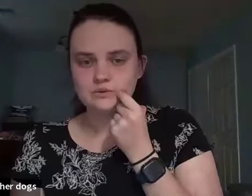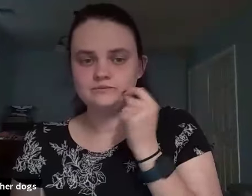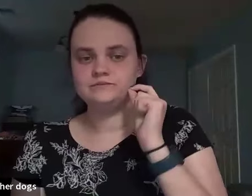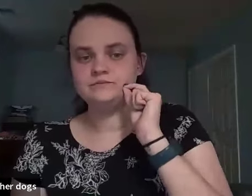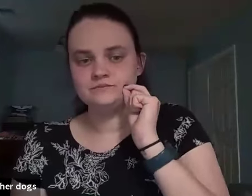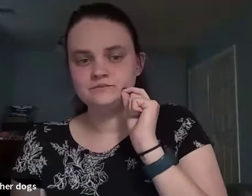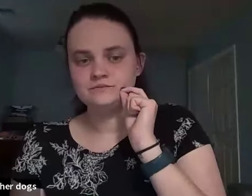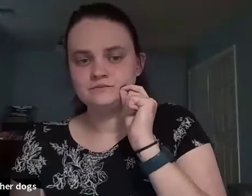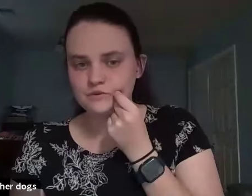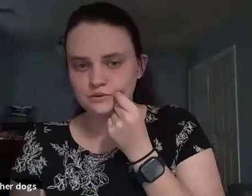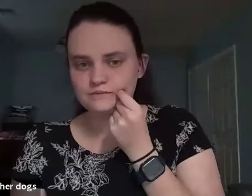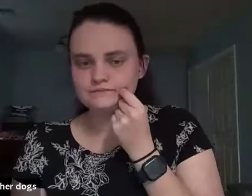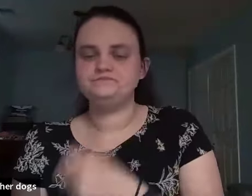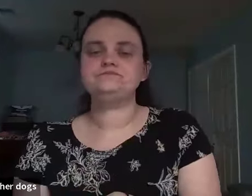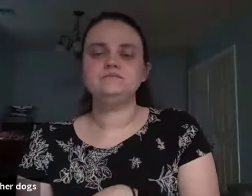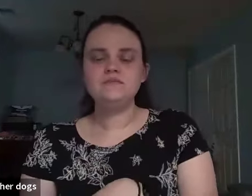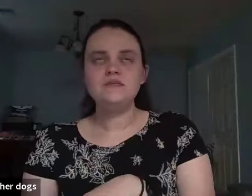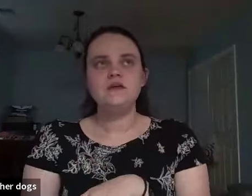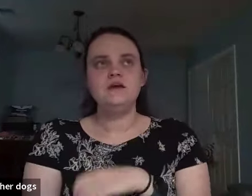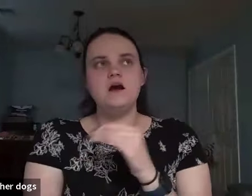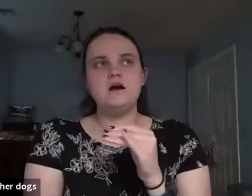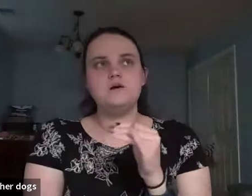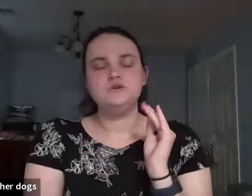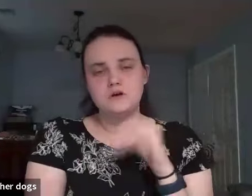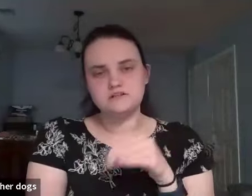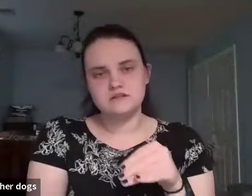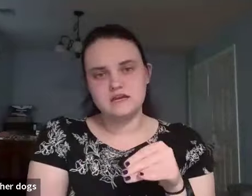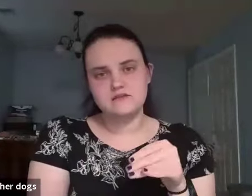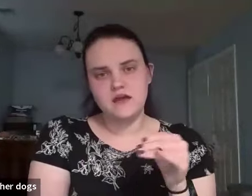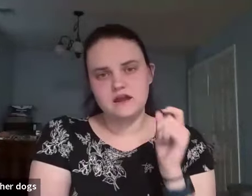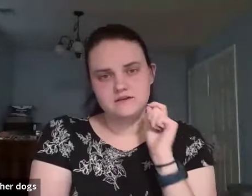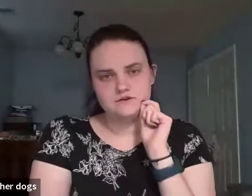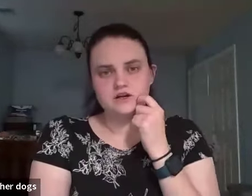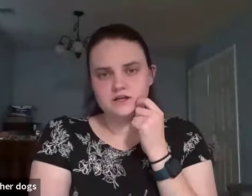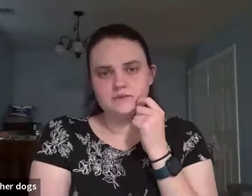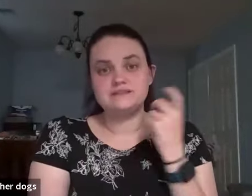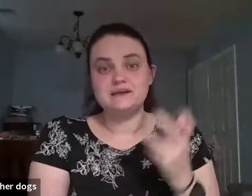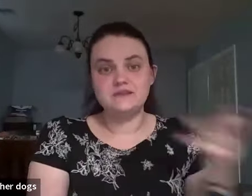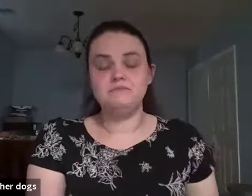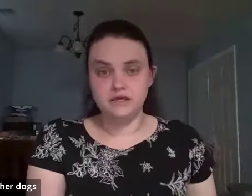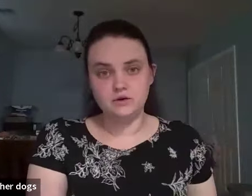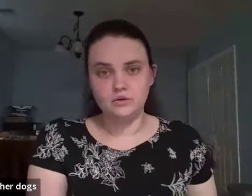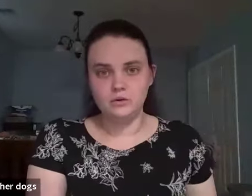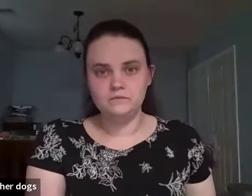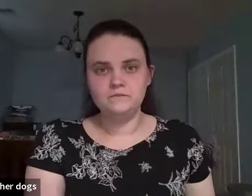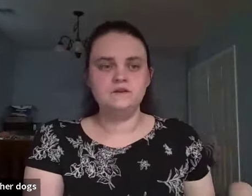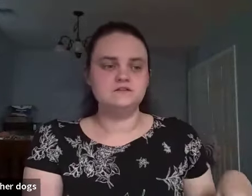Cool, cool. You can also say that if you're talking about something being cool. So